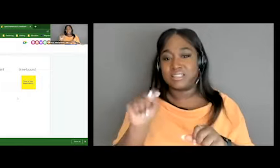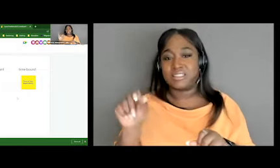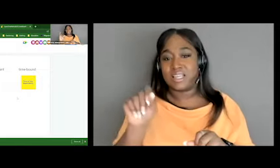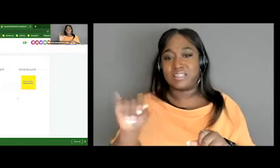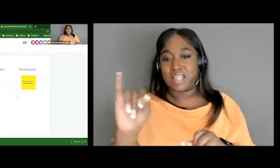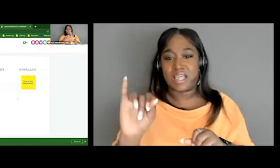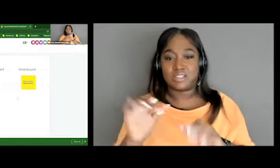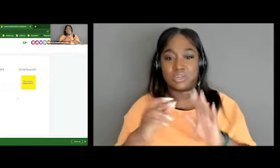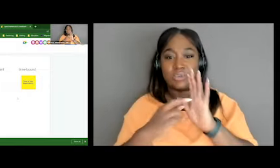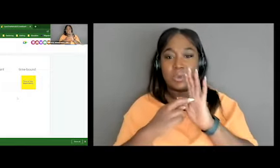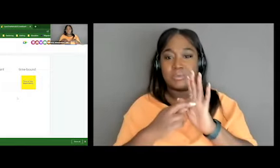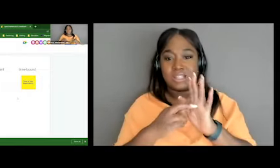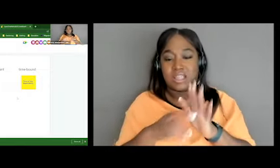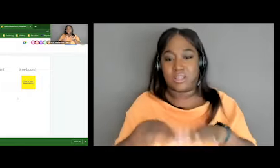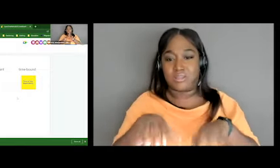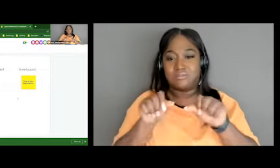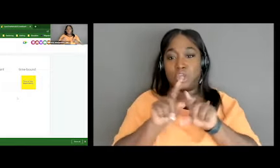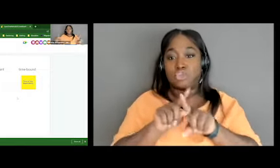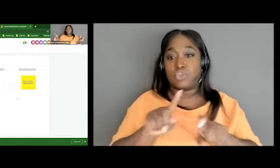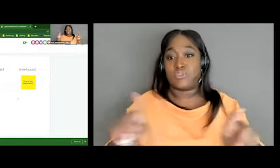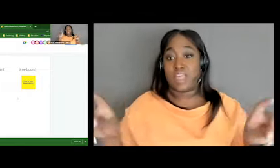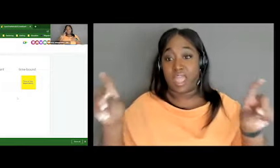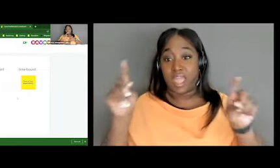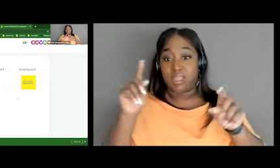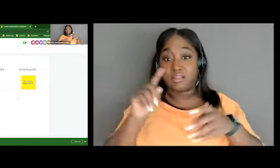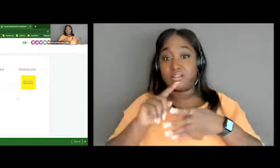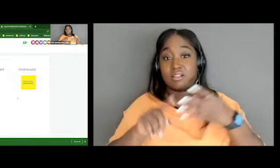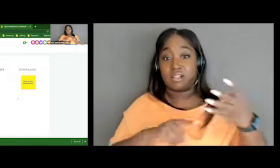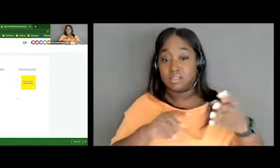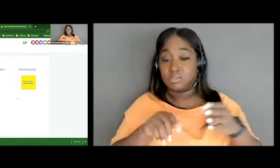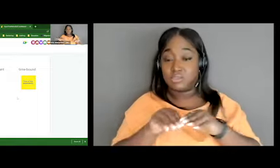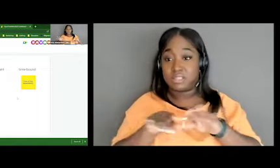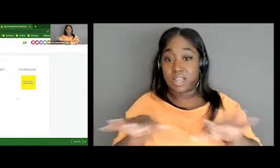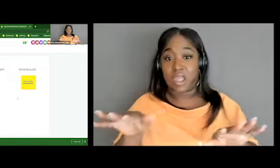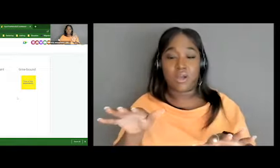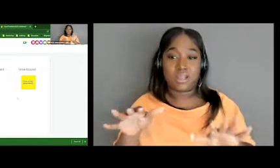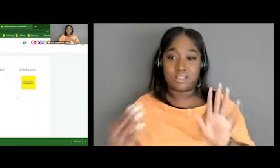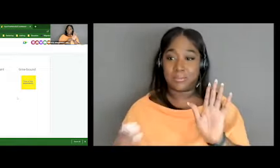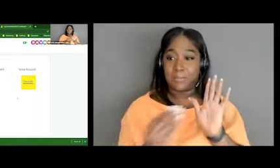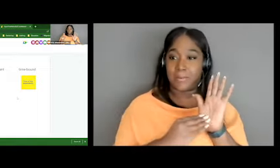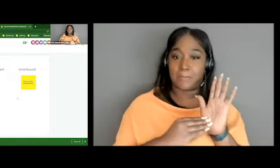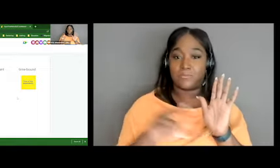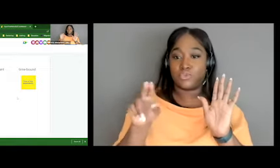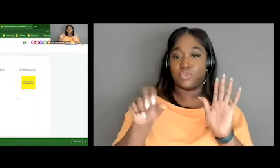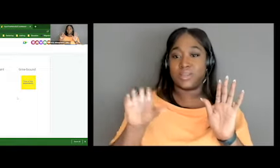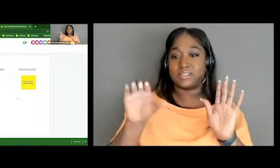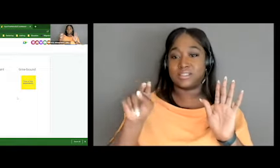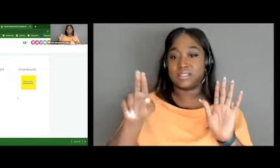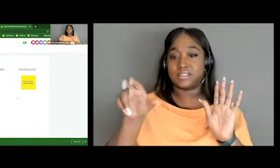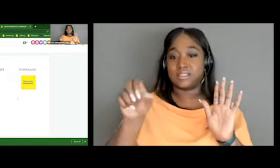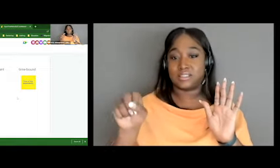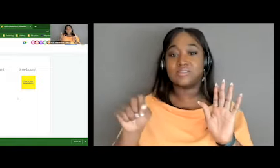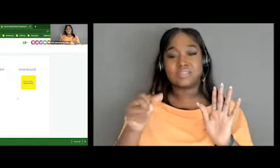up by someone like the US Census. Right now it's, I believe, 15 questions. And they're actively looking for